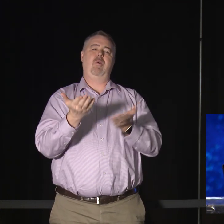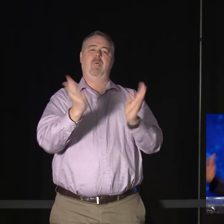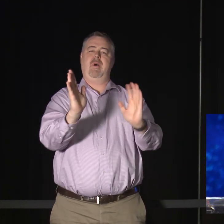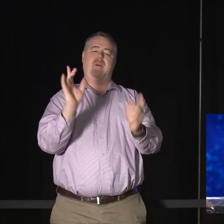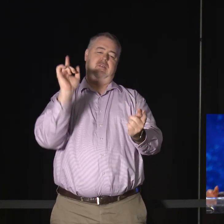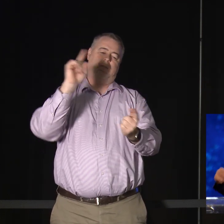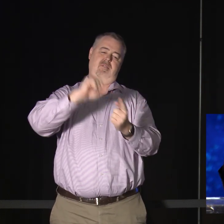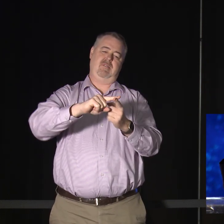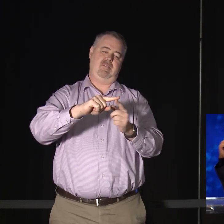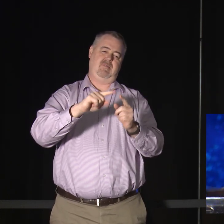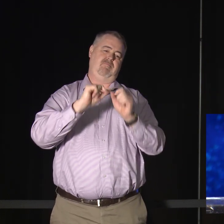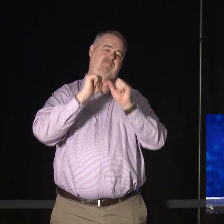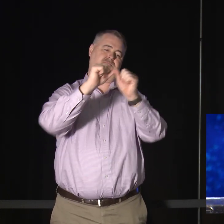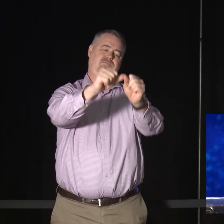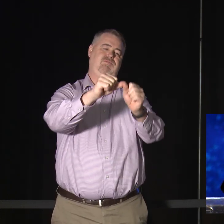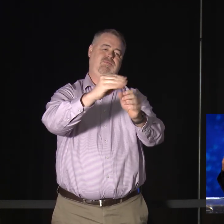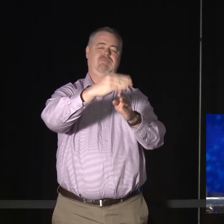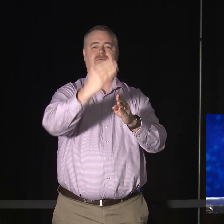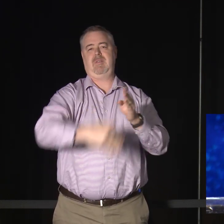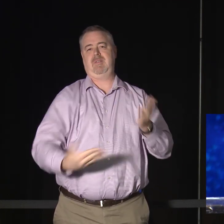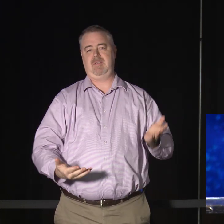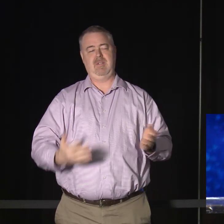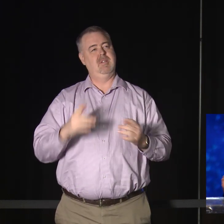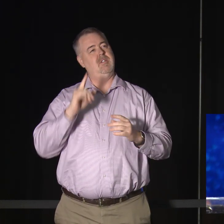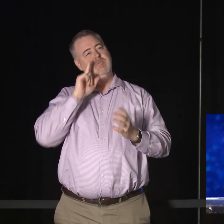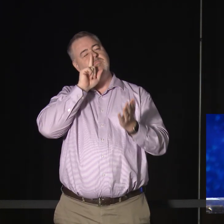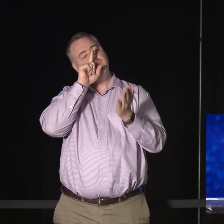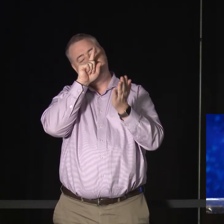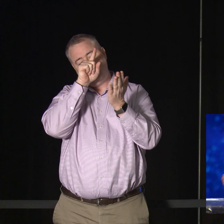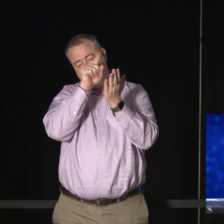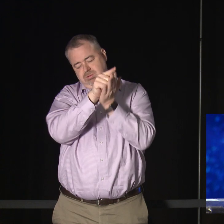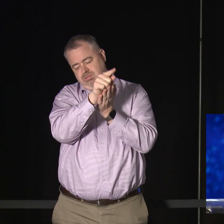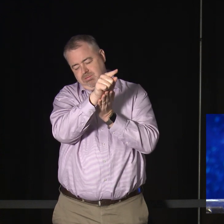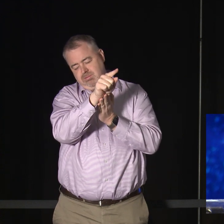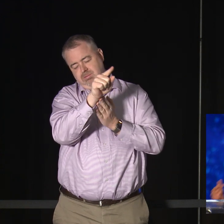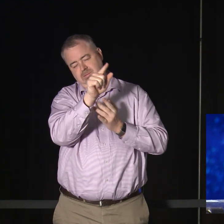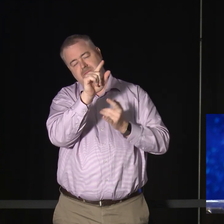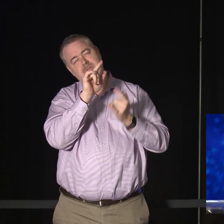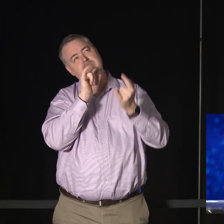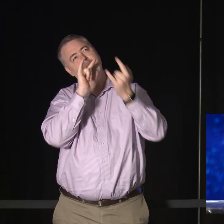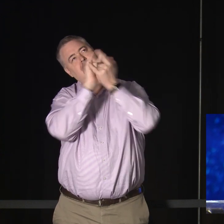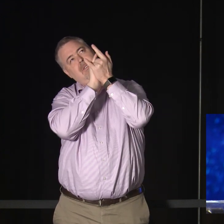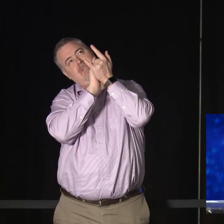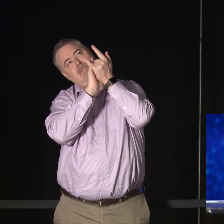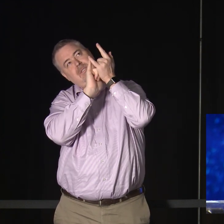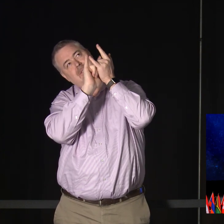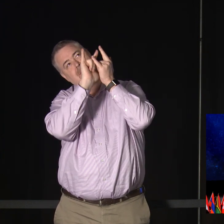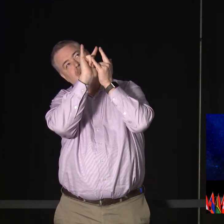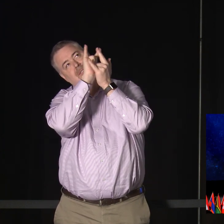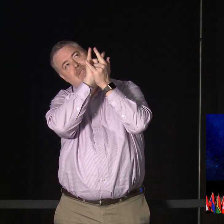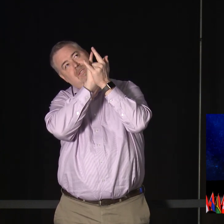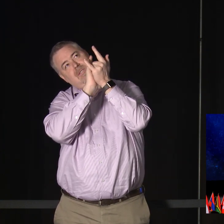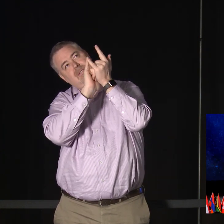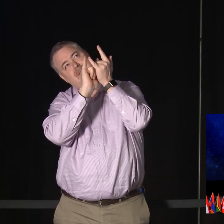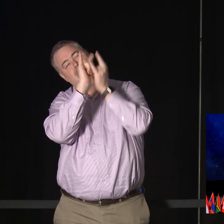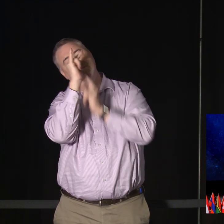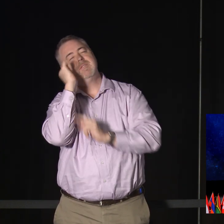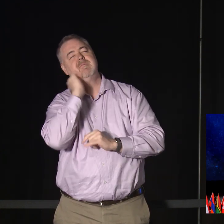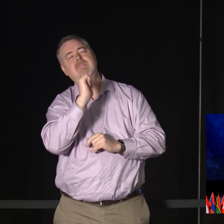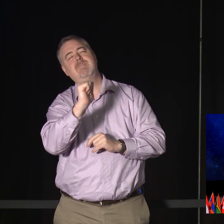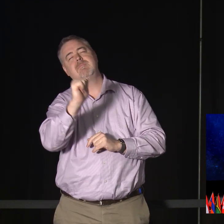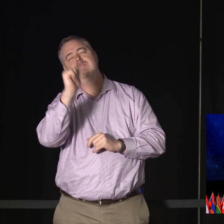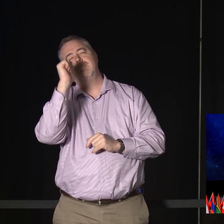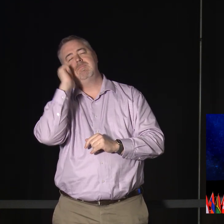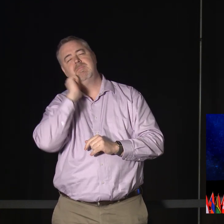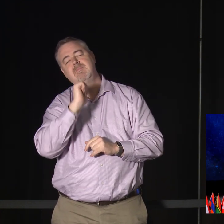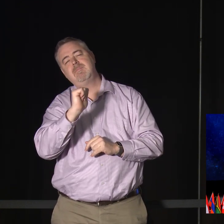is to fall in love constantly with our Savior day after day after day. With this being said, I'd